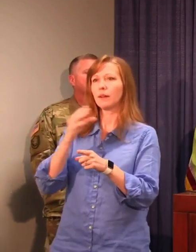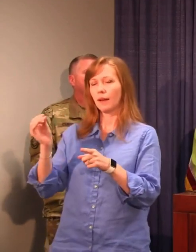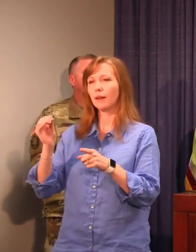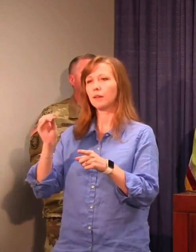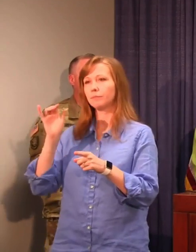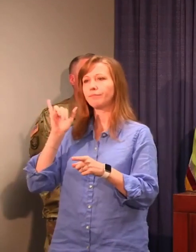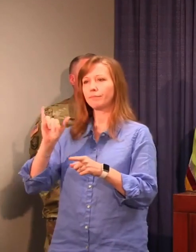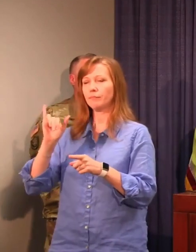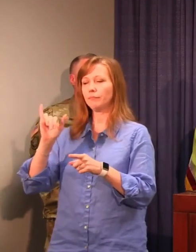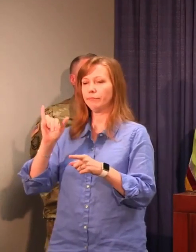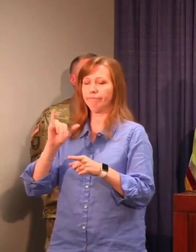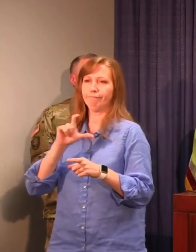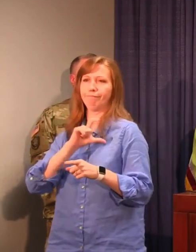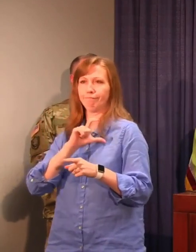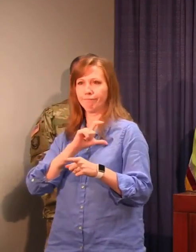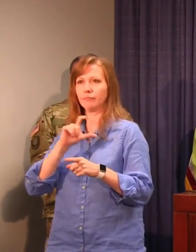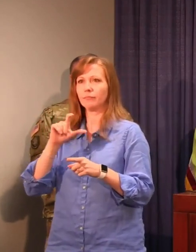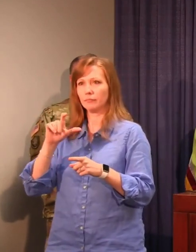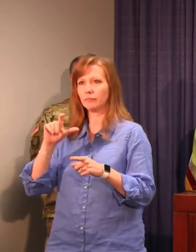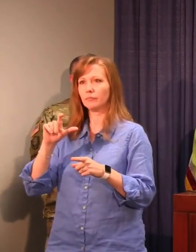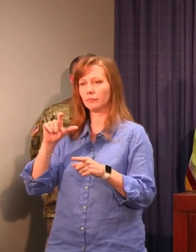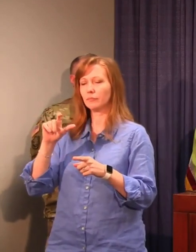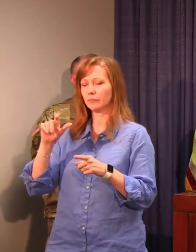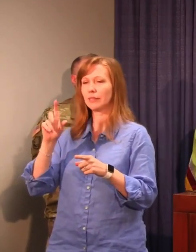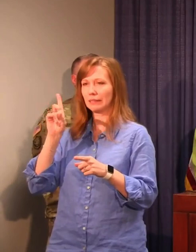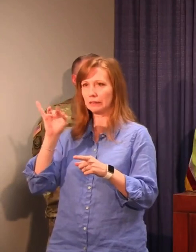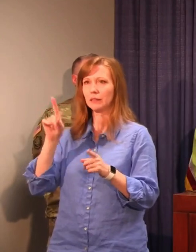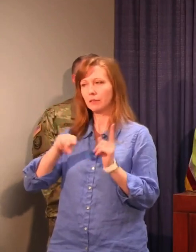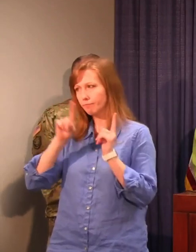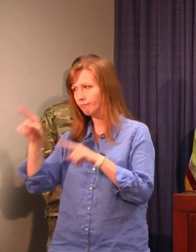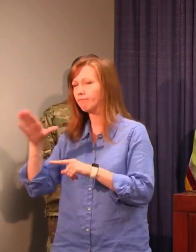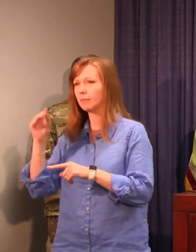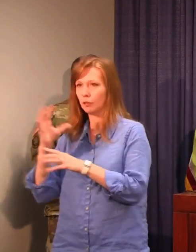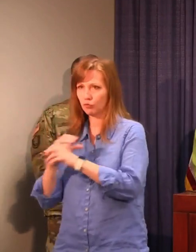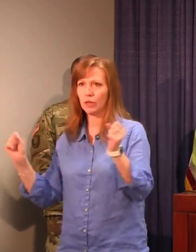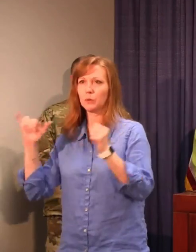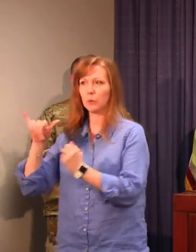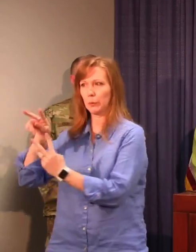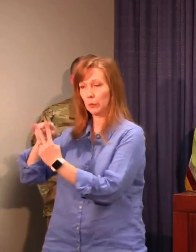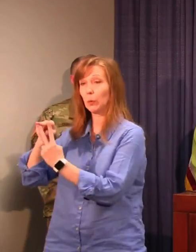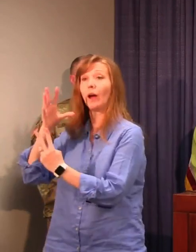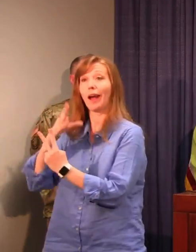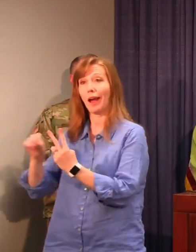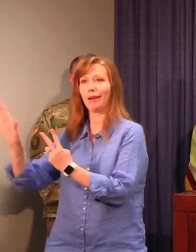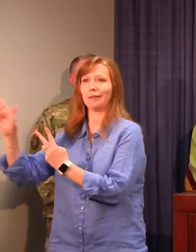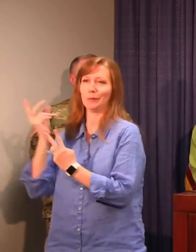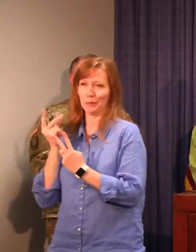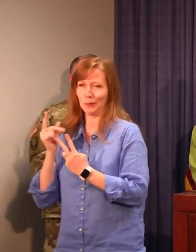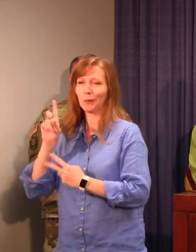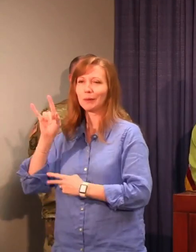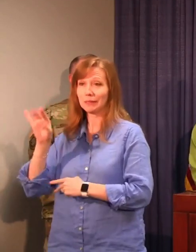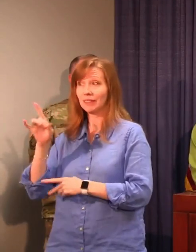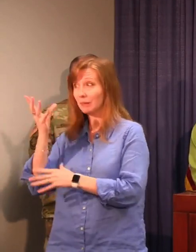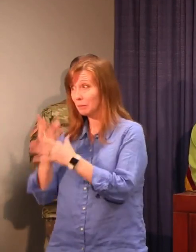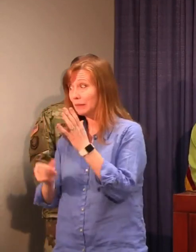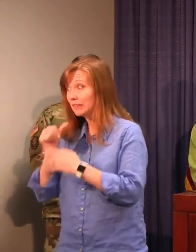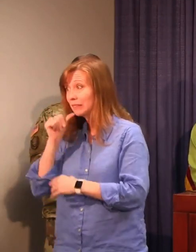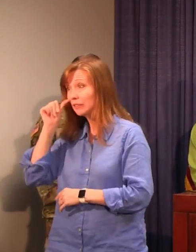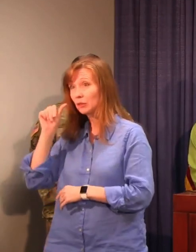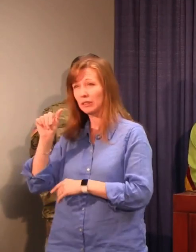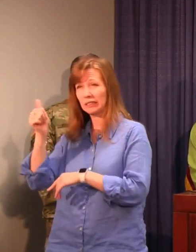Sheriff Ronnie Theriot, have actually rescued those individuals. So the 2 fishermen and the dog that went missing yesterday, they